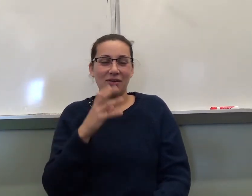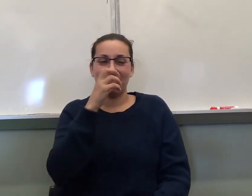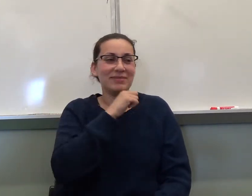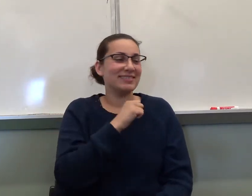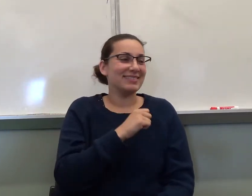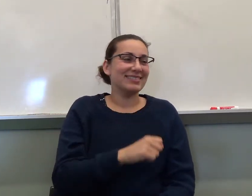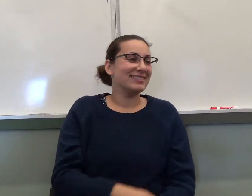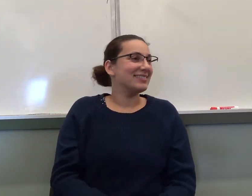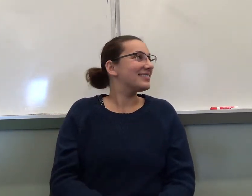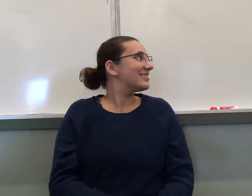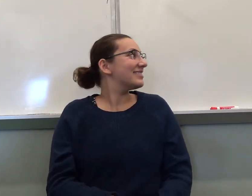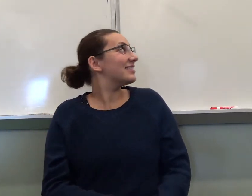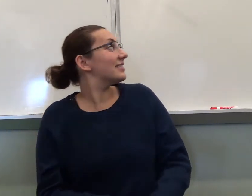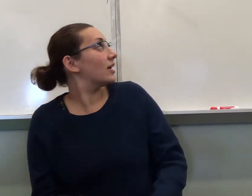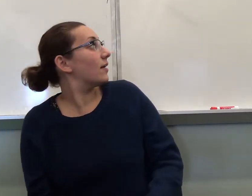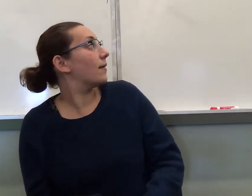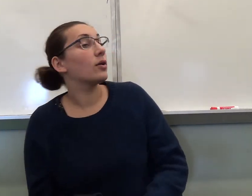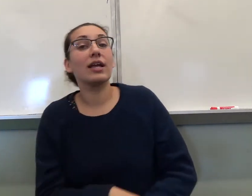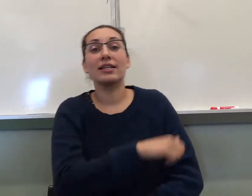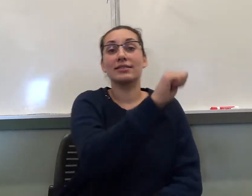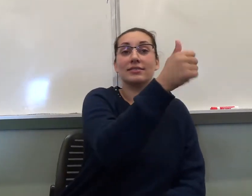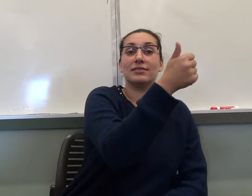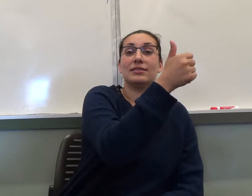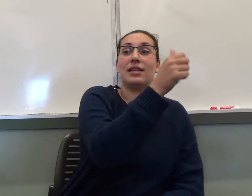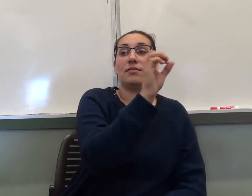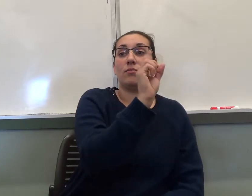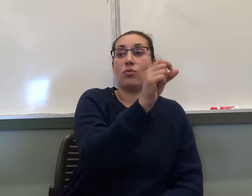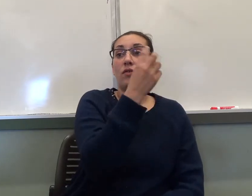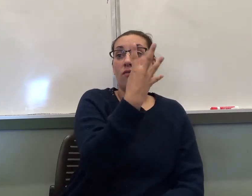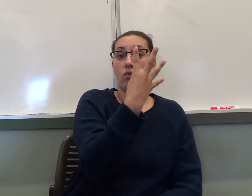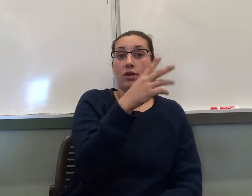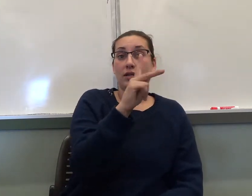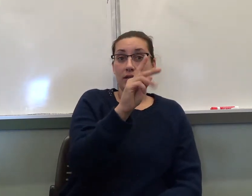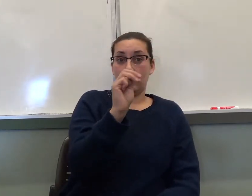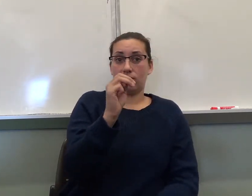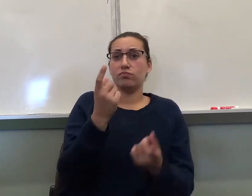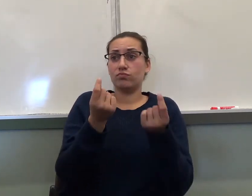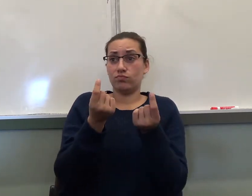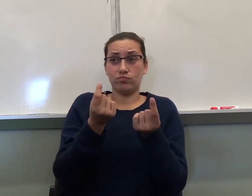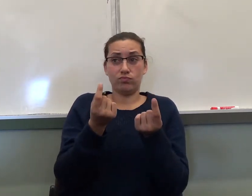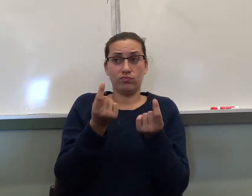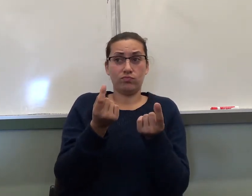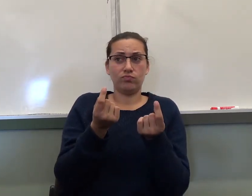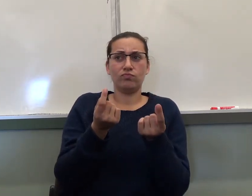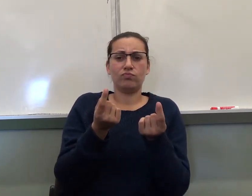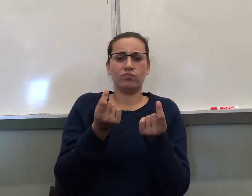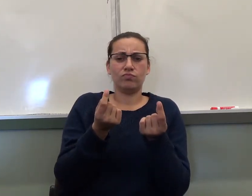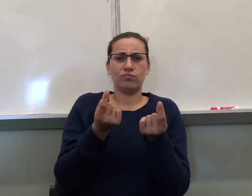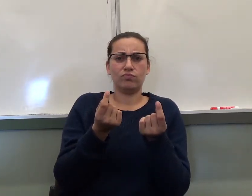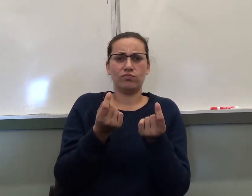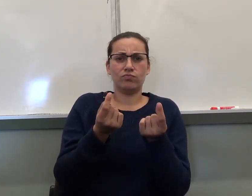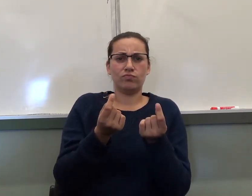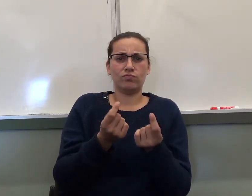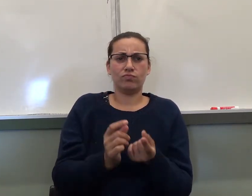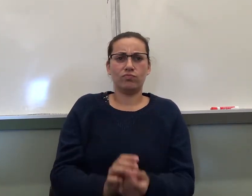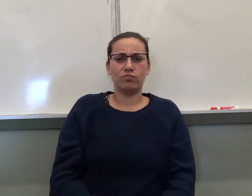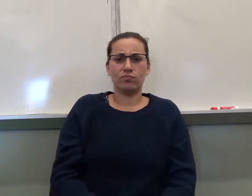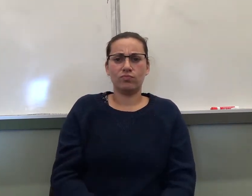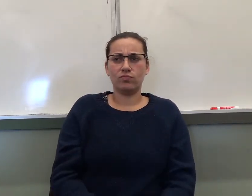Okay. Well, all we have to do is put in a conversion factor between kilometers and meters, and cancel out units